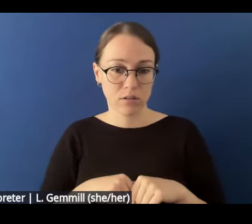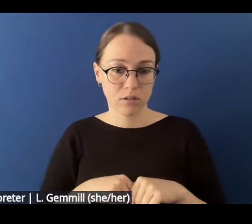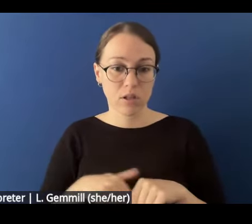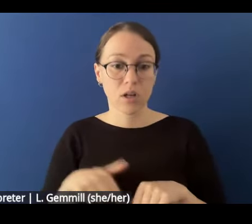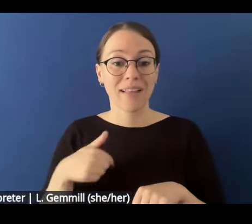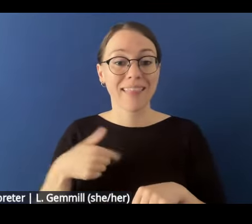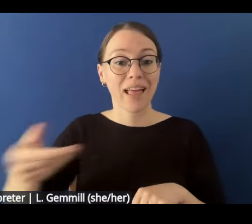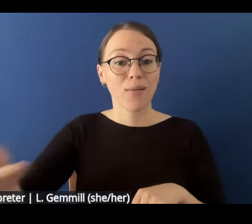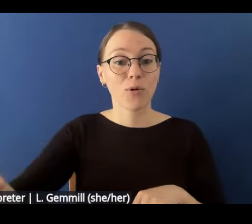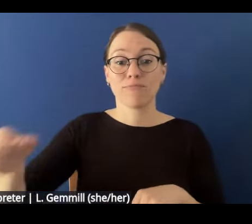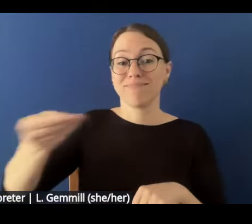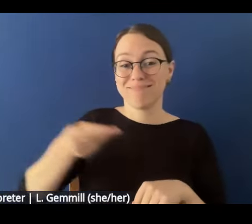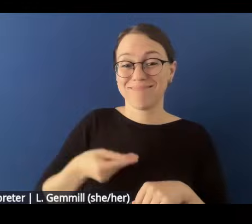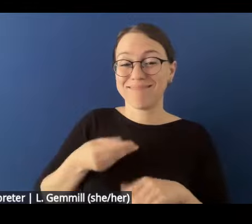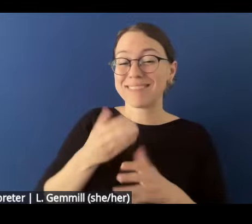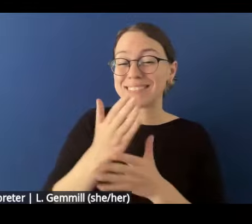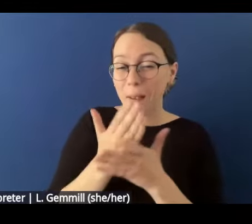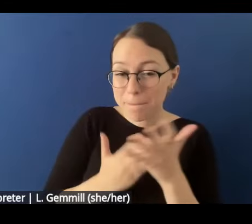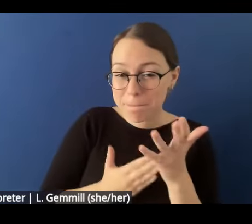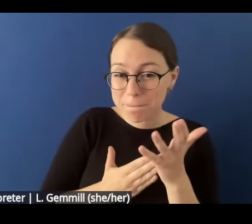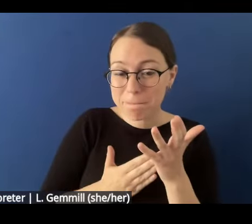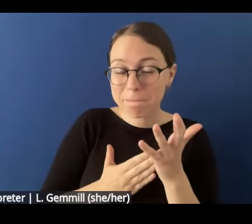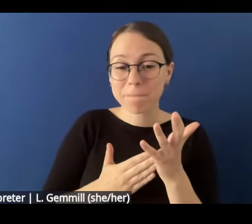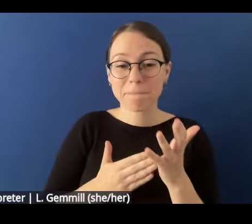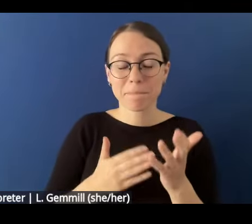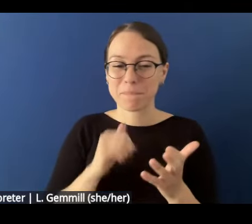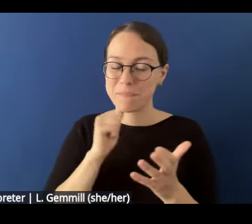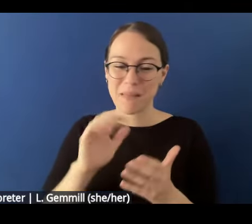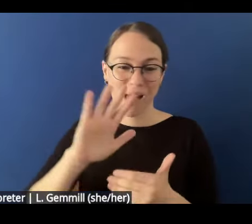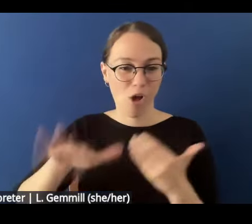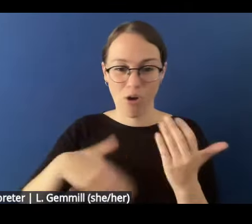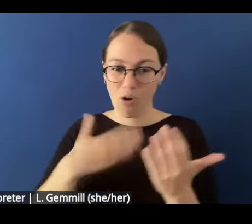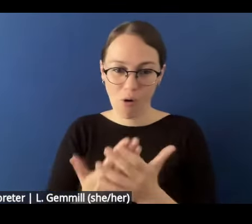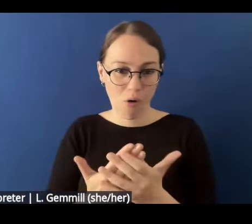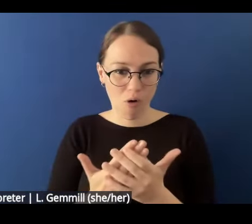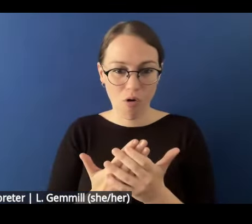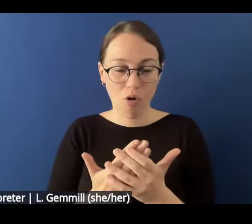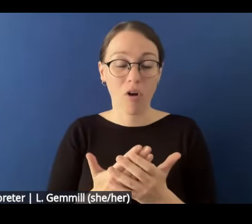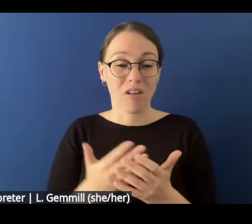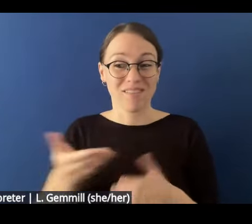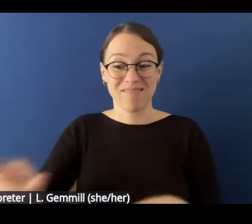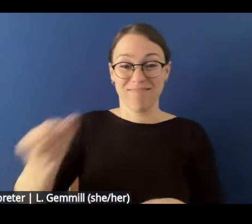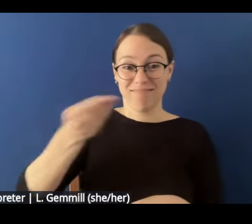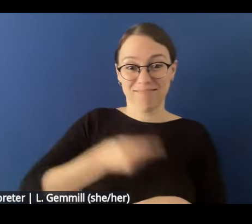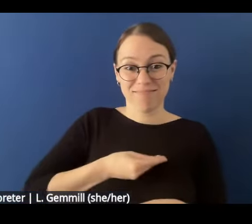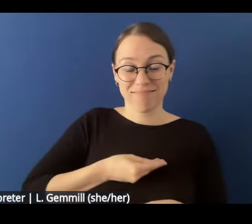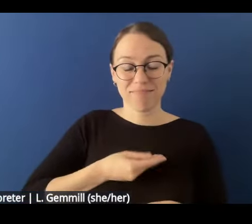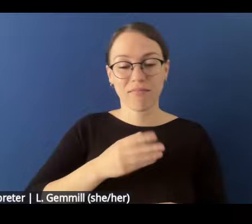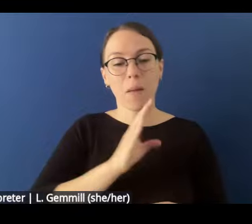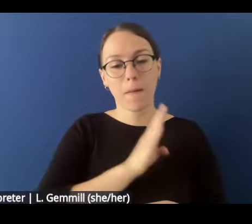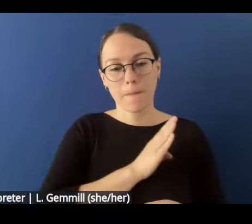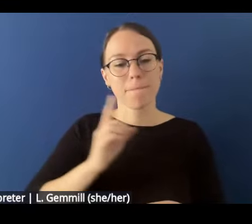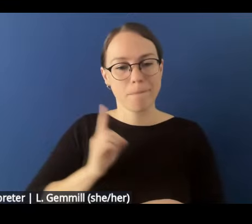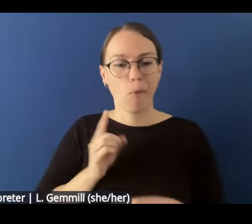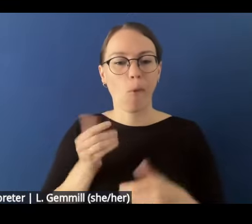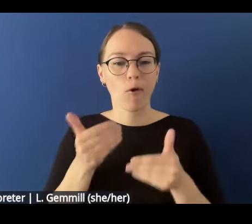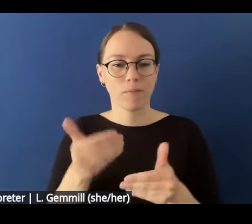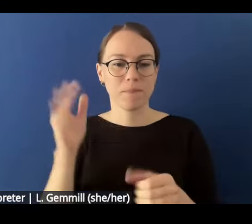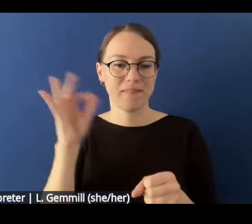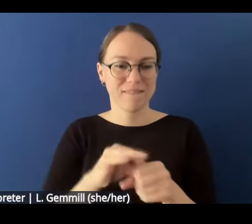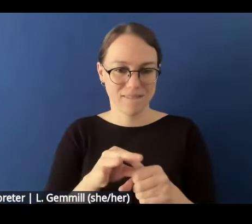some at first, not all of them. And then the board voted to send